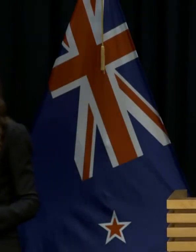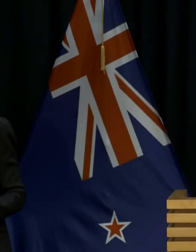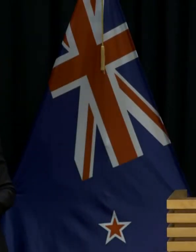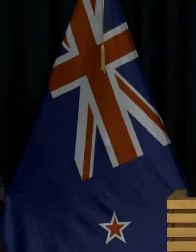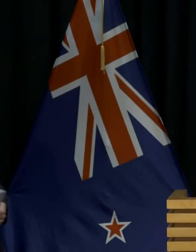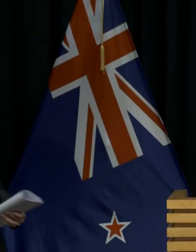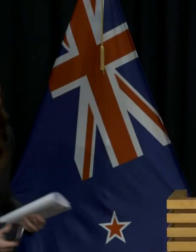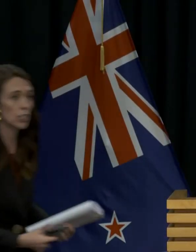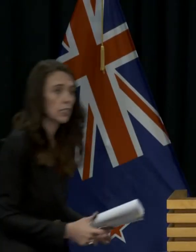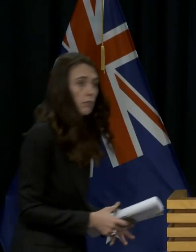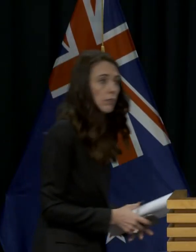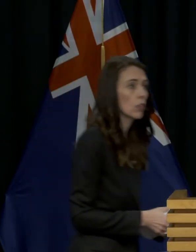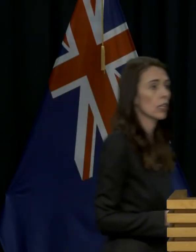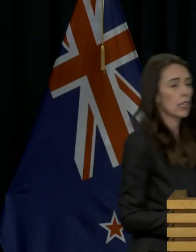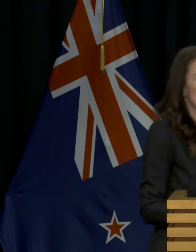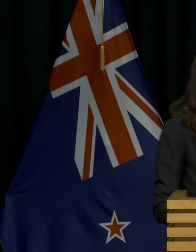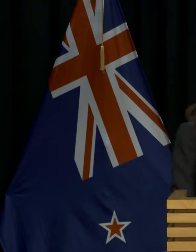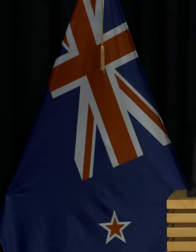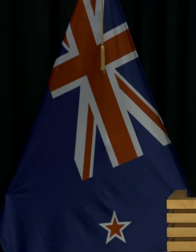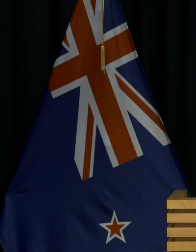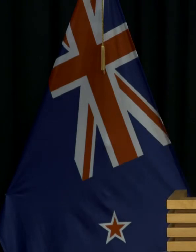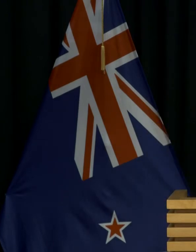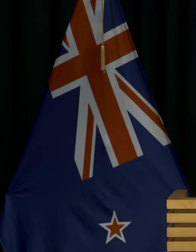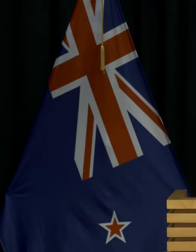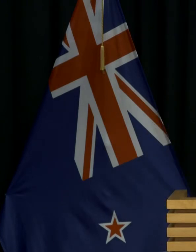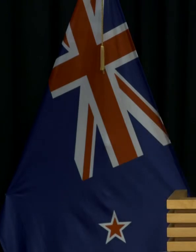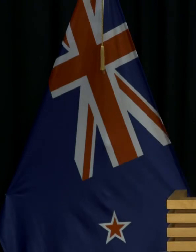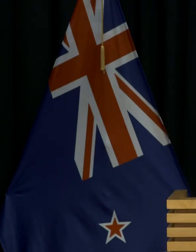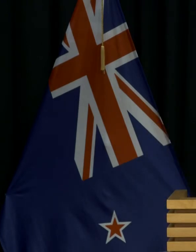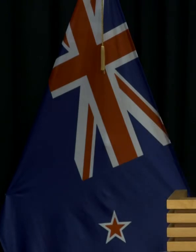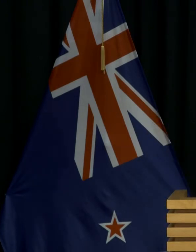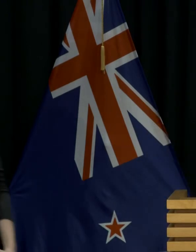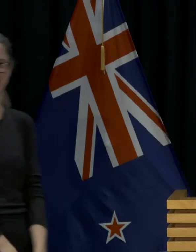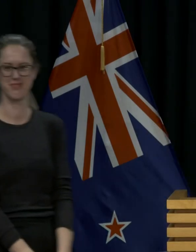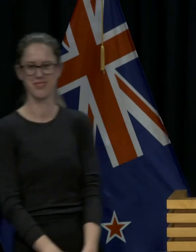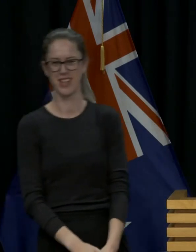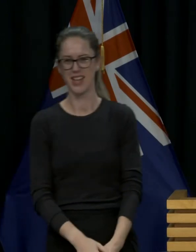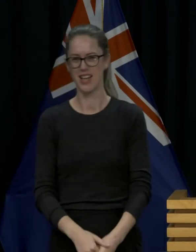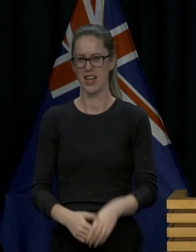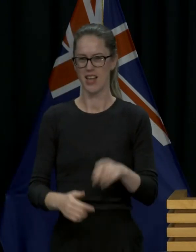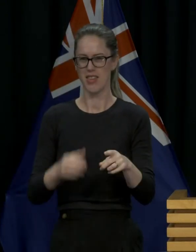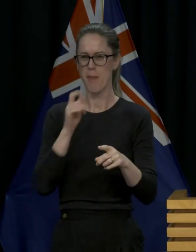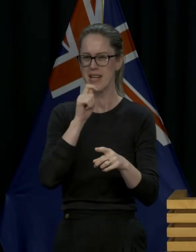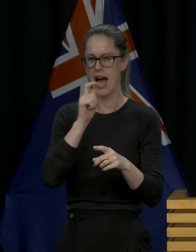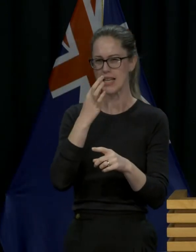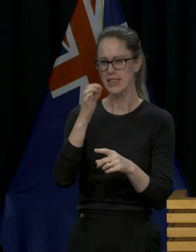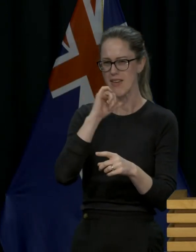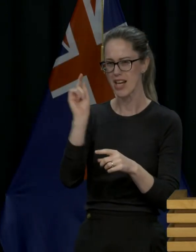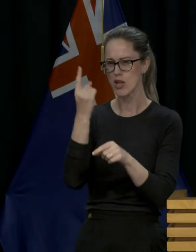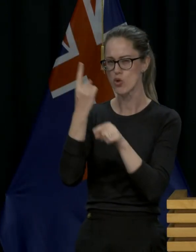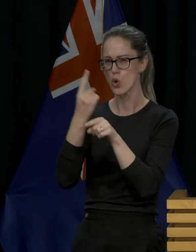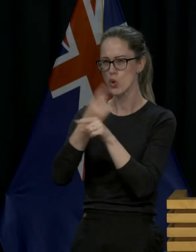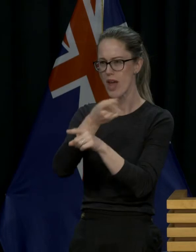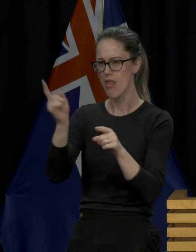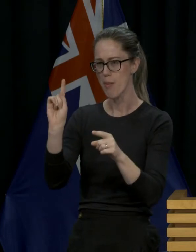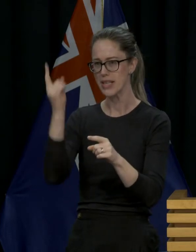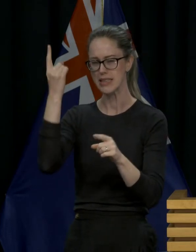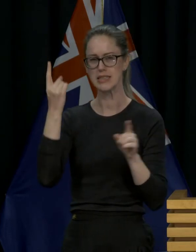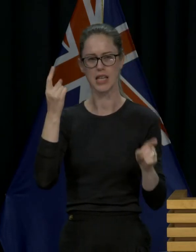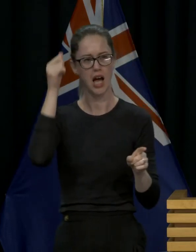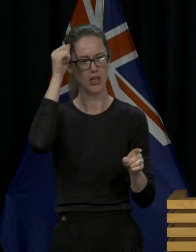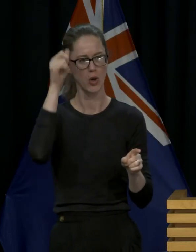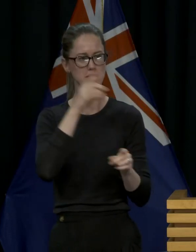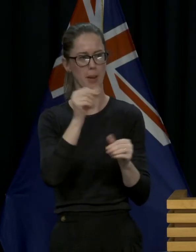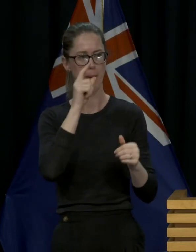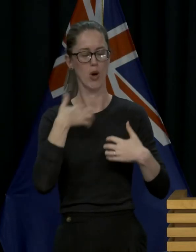Oh, we've now actually, I'll just... Look, I know that there was some interest in speaking with particularly our Maori team, and so they